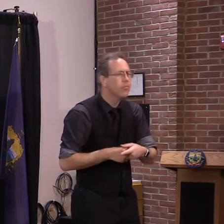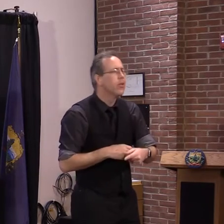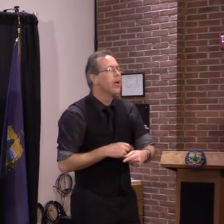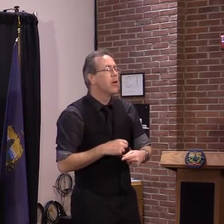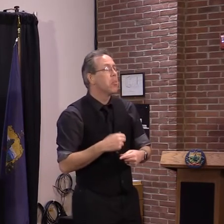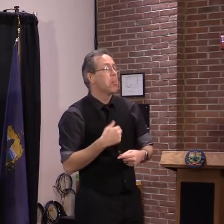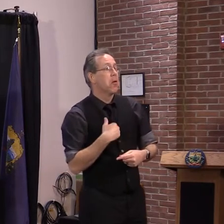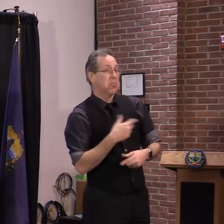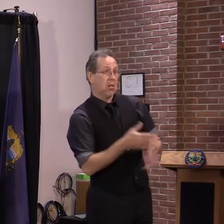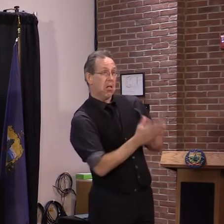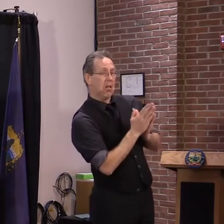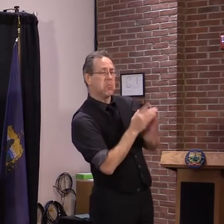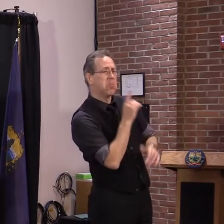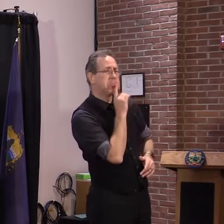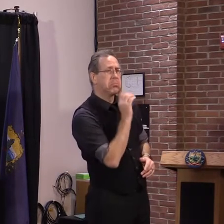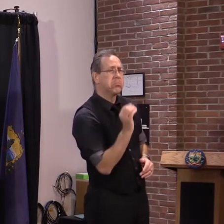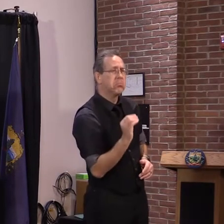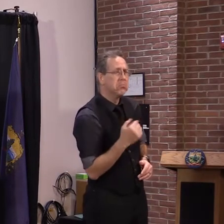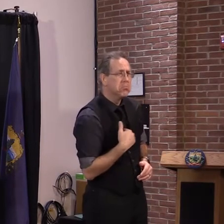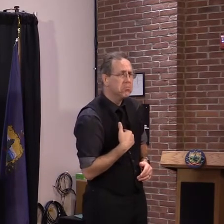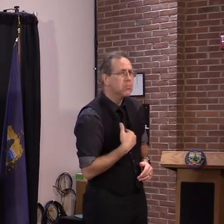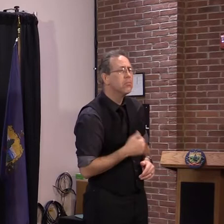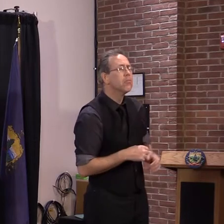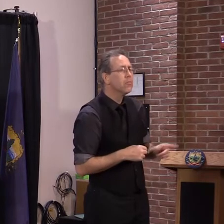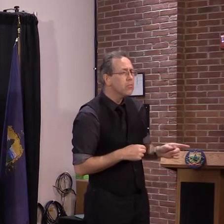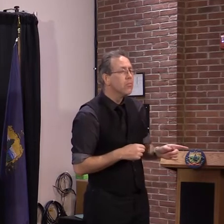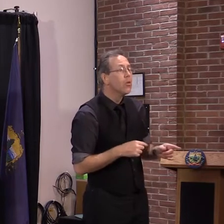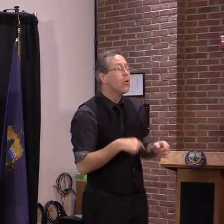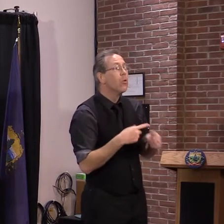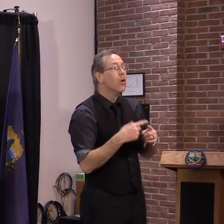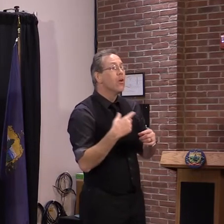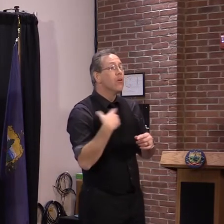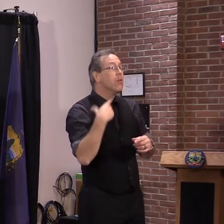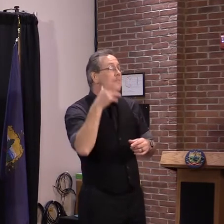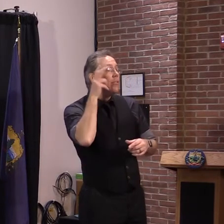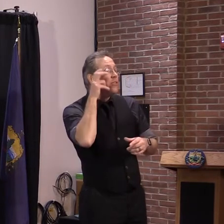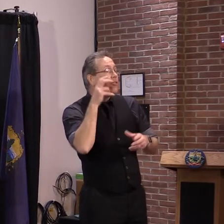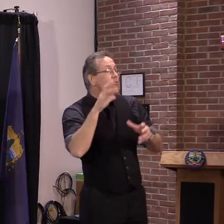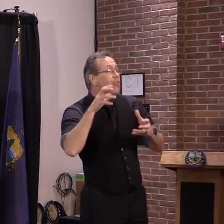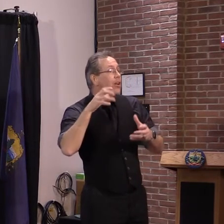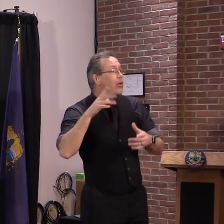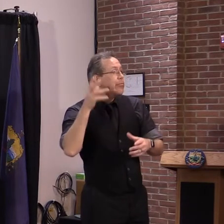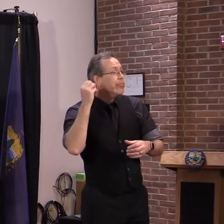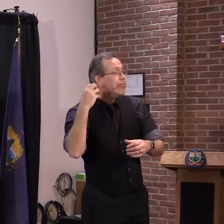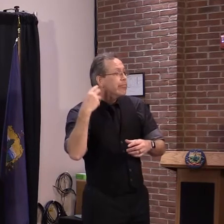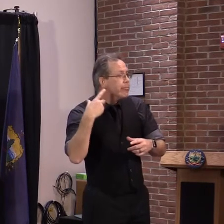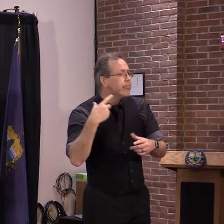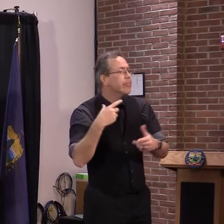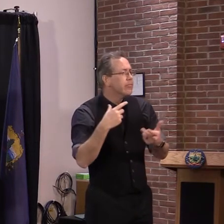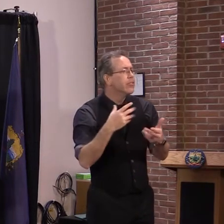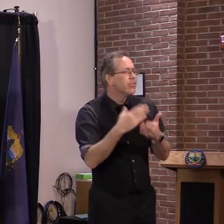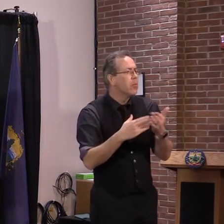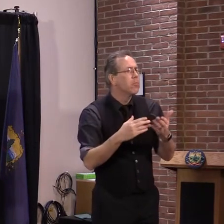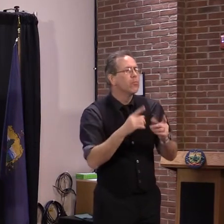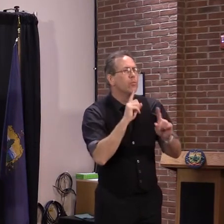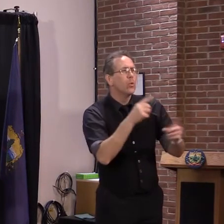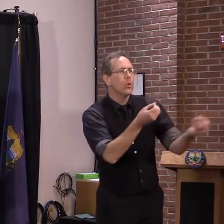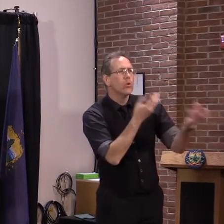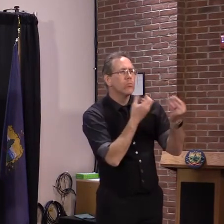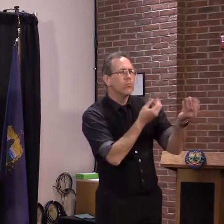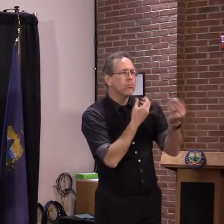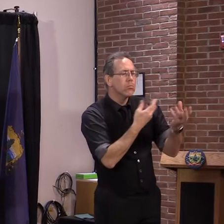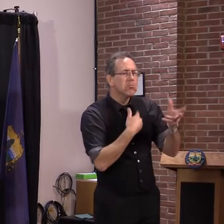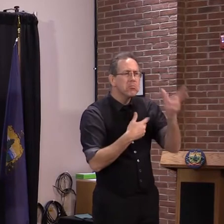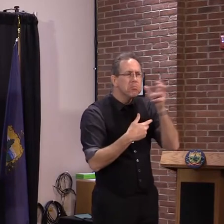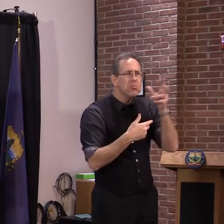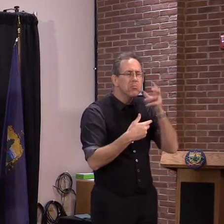that we get a, and every time my radio is on, there's a significant number of reports that are coming over